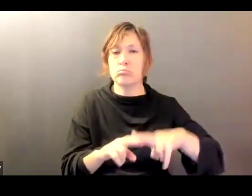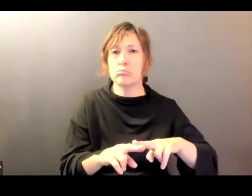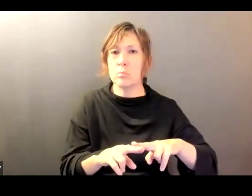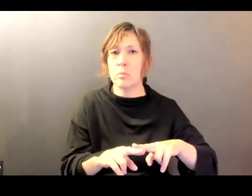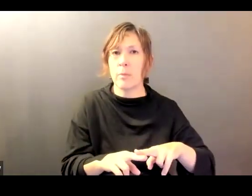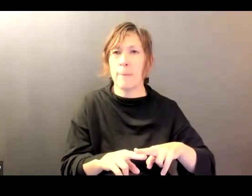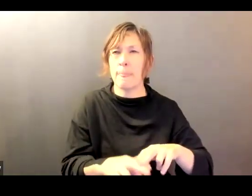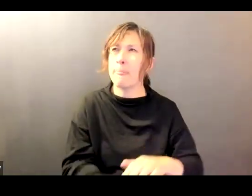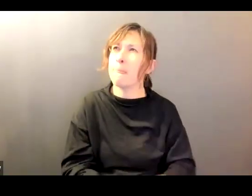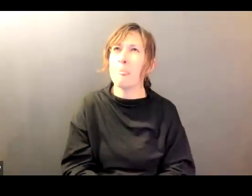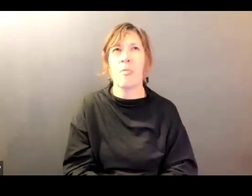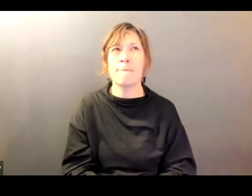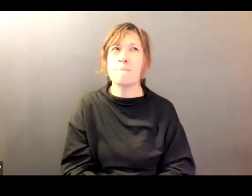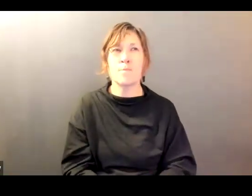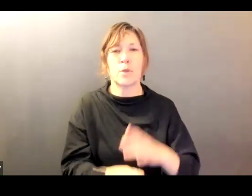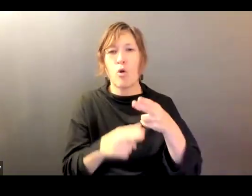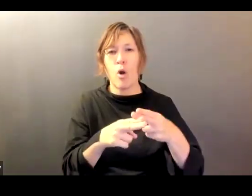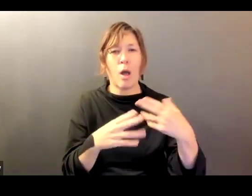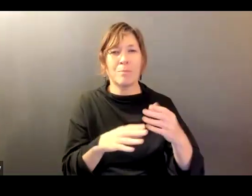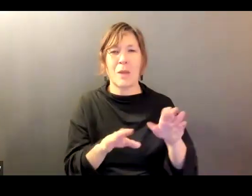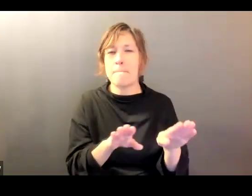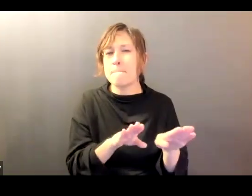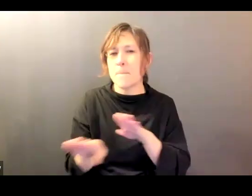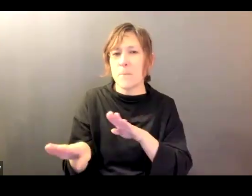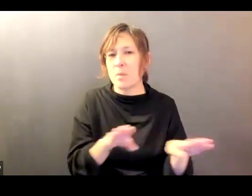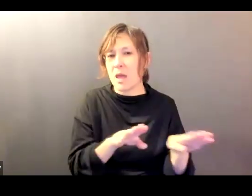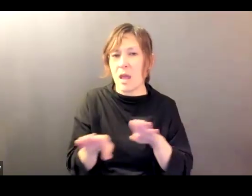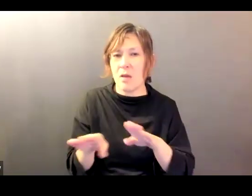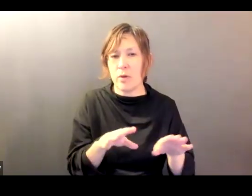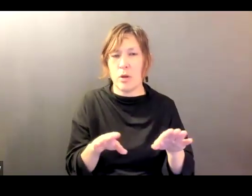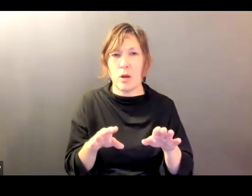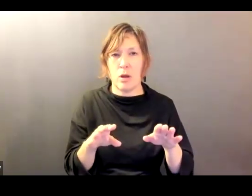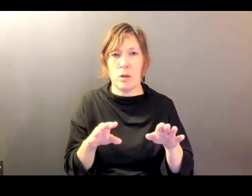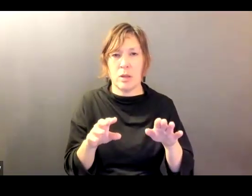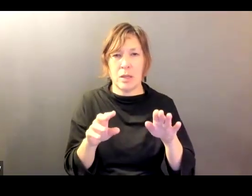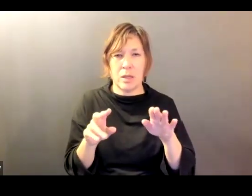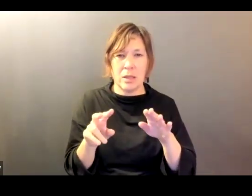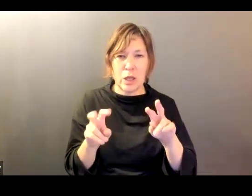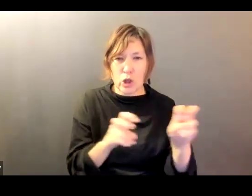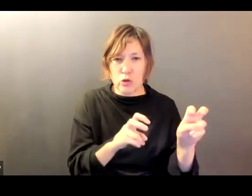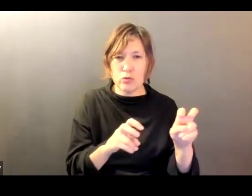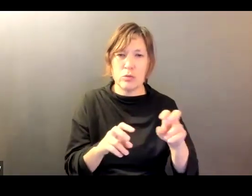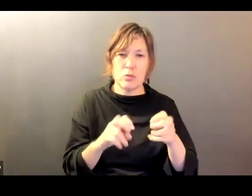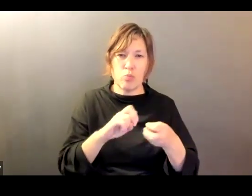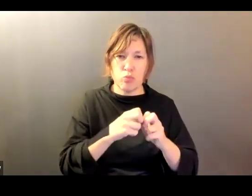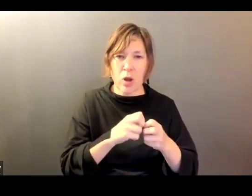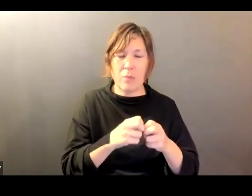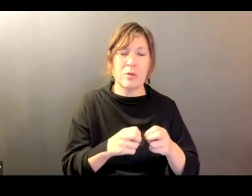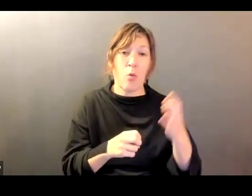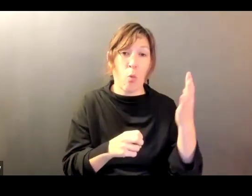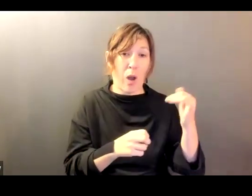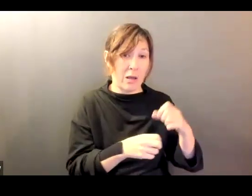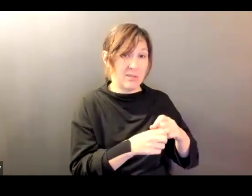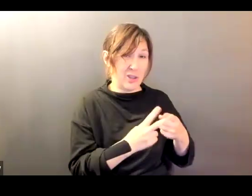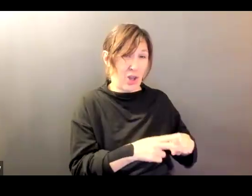I want to say, like behavioral situations that young kids have because I think the pandemic, and that's starting to decrease a little bit over